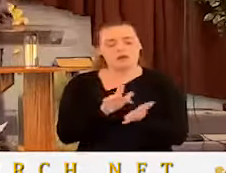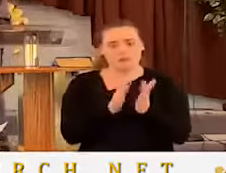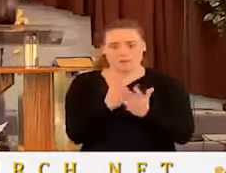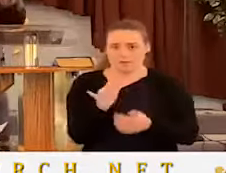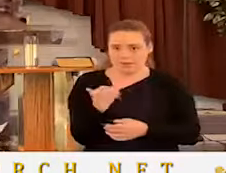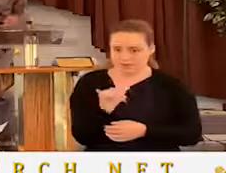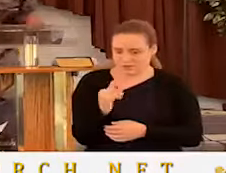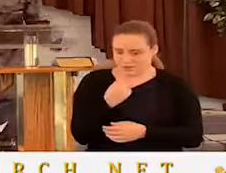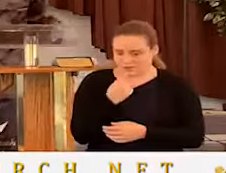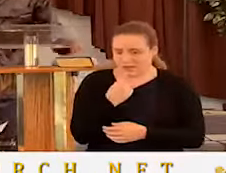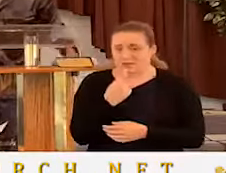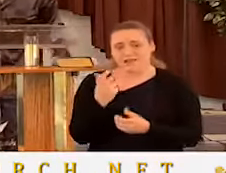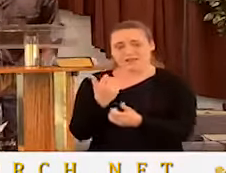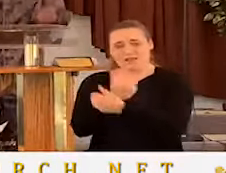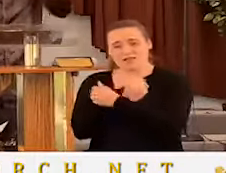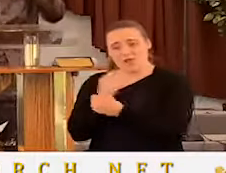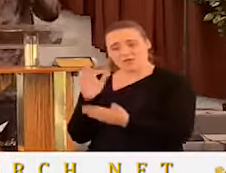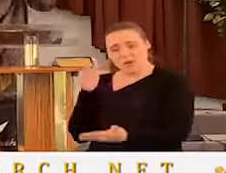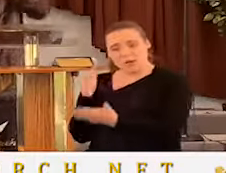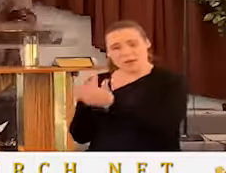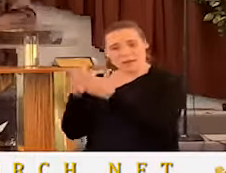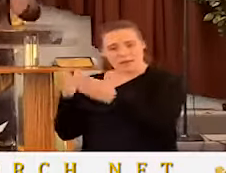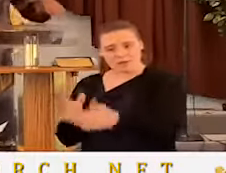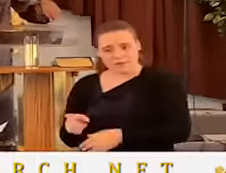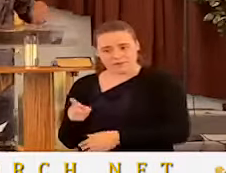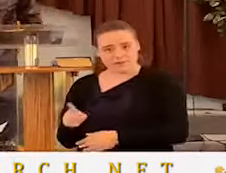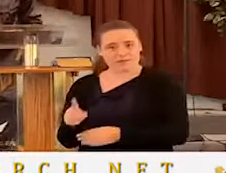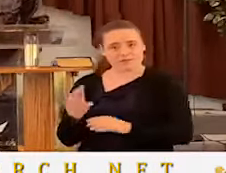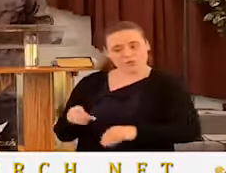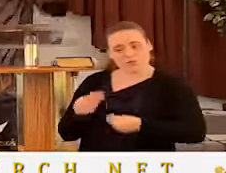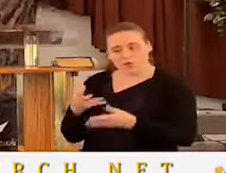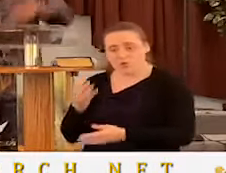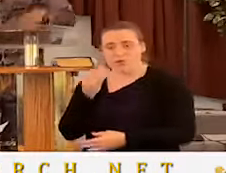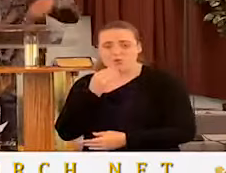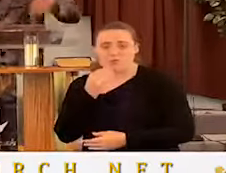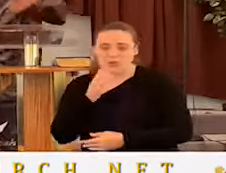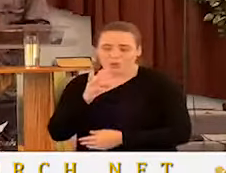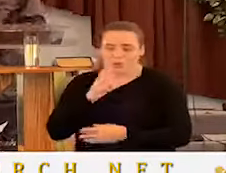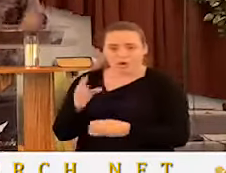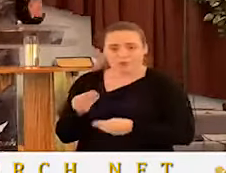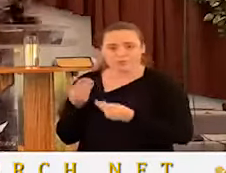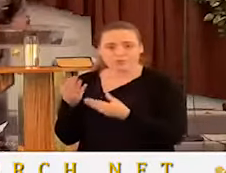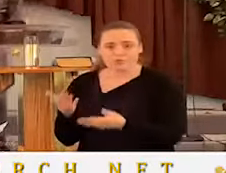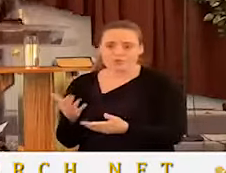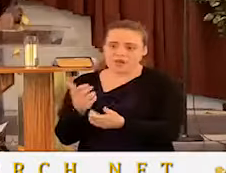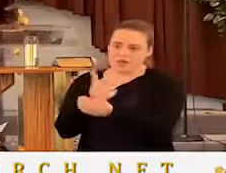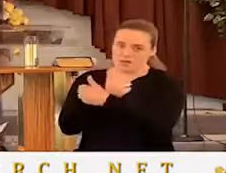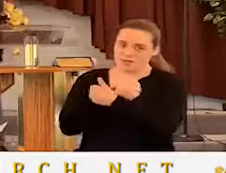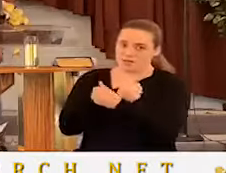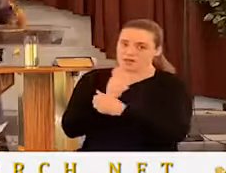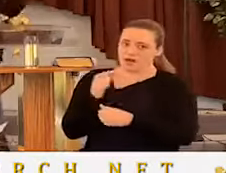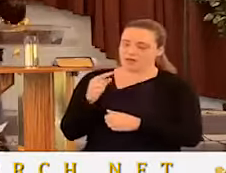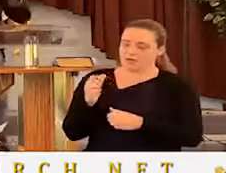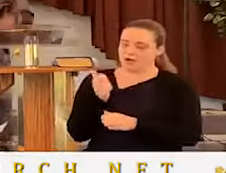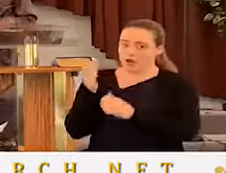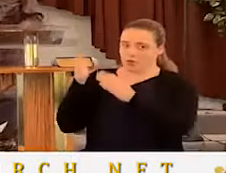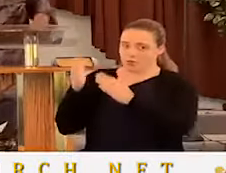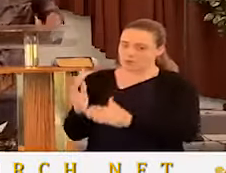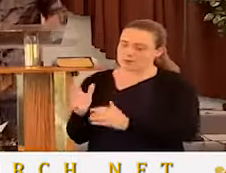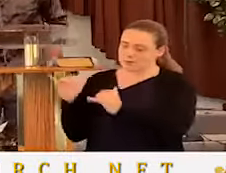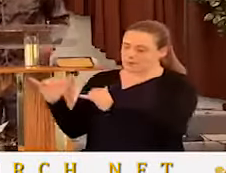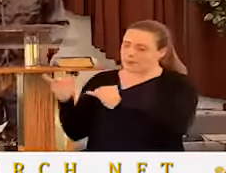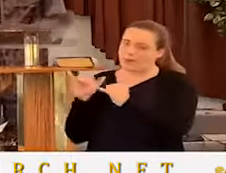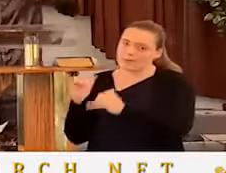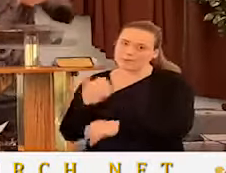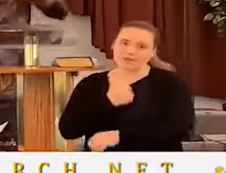enemies and feed them and give them drink. Romans 12, verse 20. Love your neighbor as yourself. My